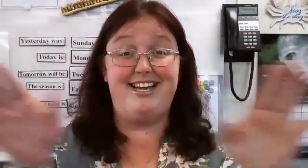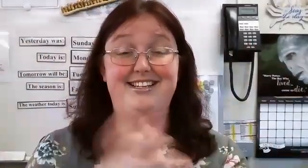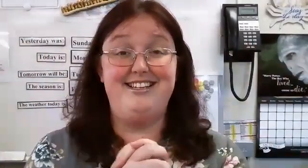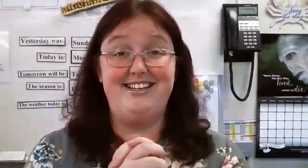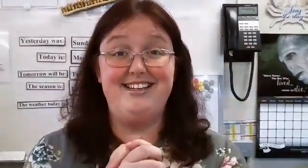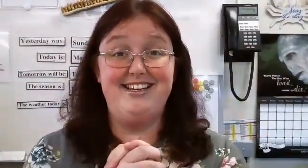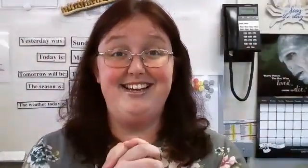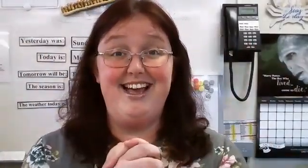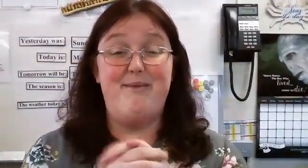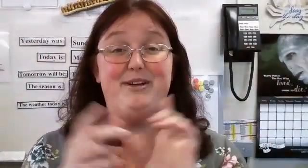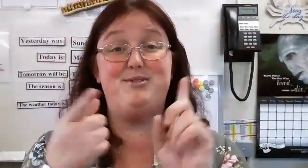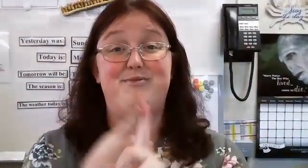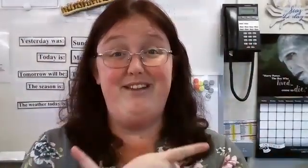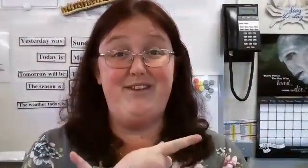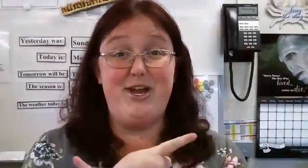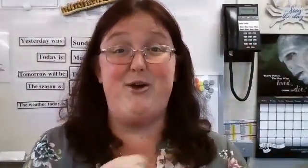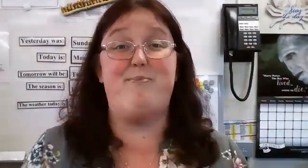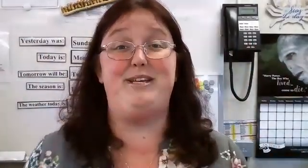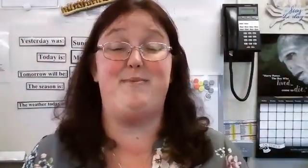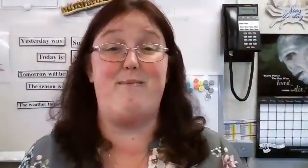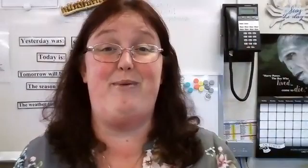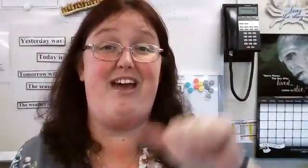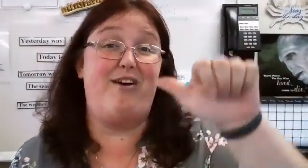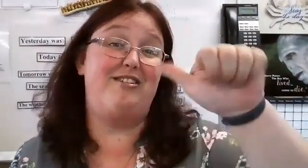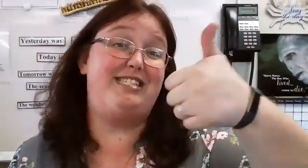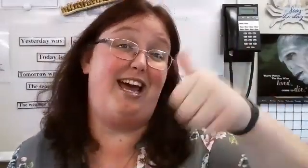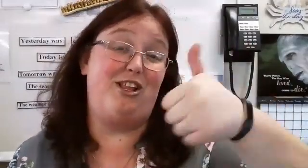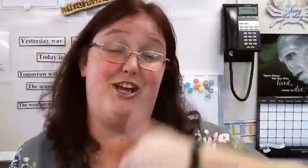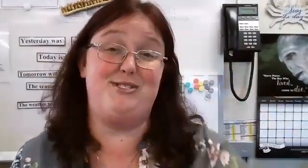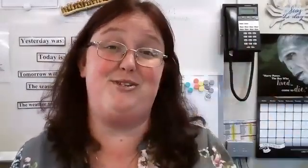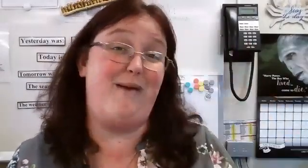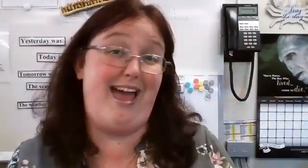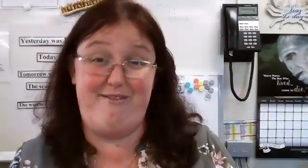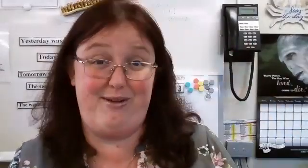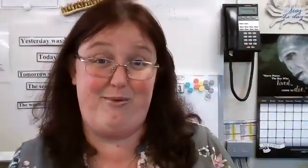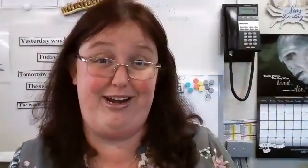done. I'm going to do a reading video. Please remember, we have our 10 o'clock Zoom every morning.